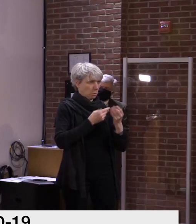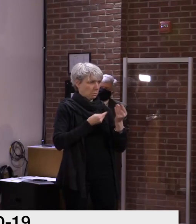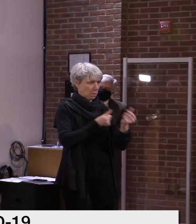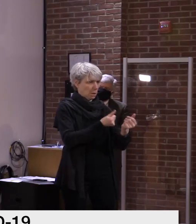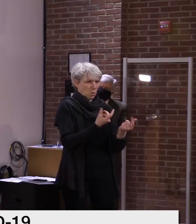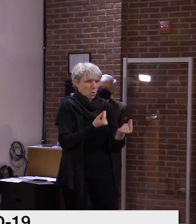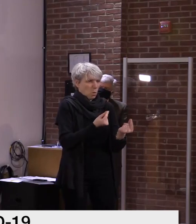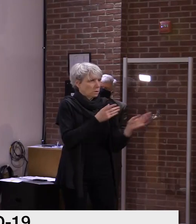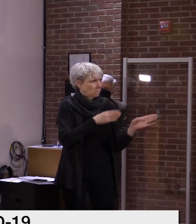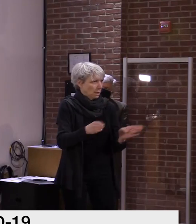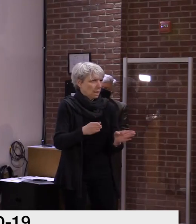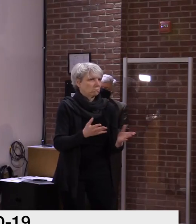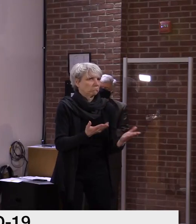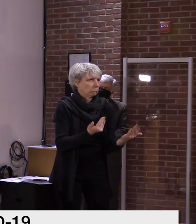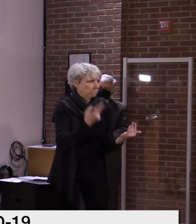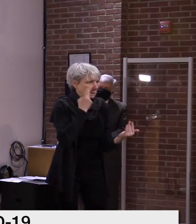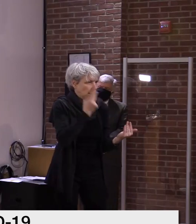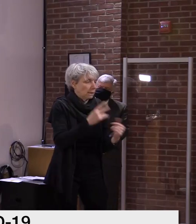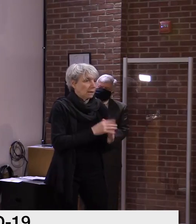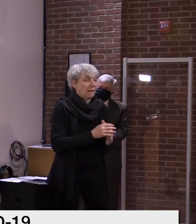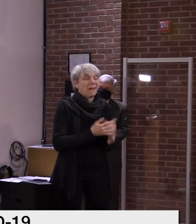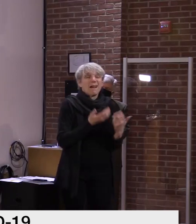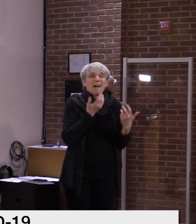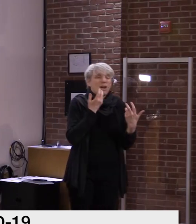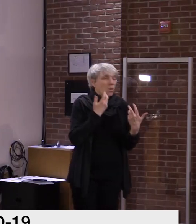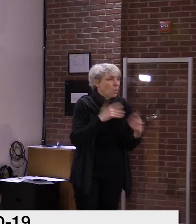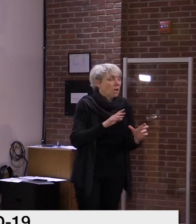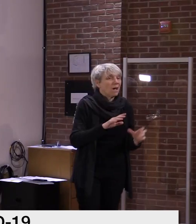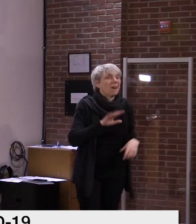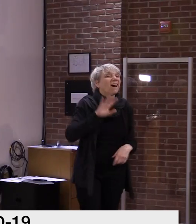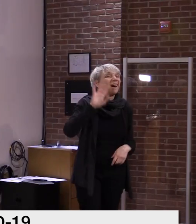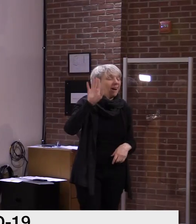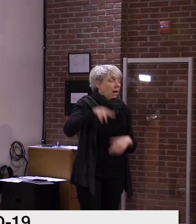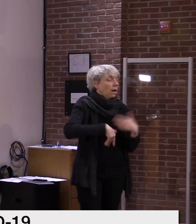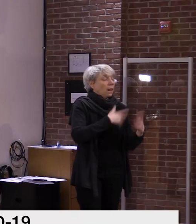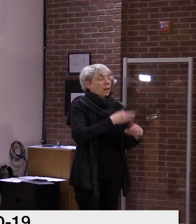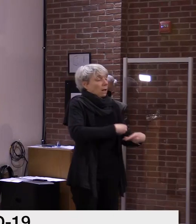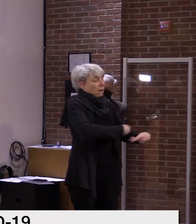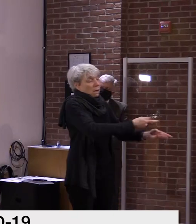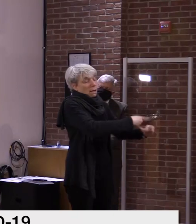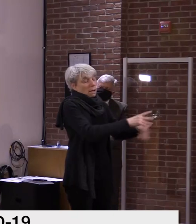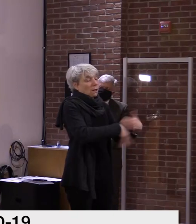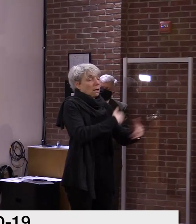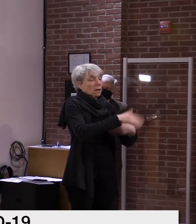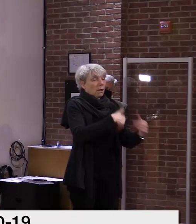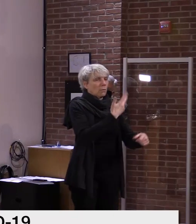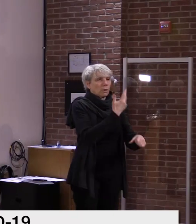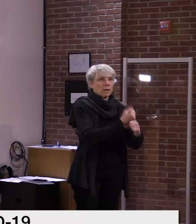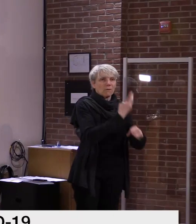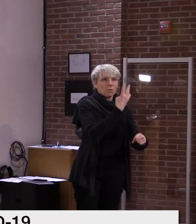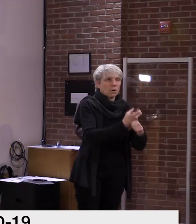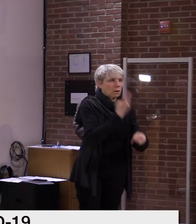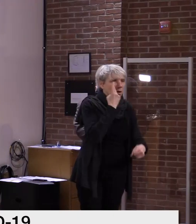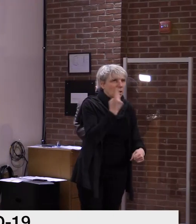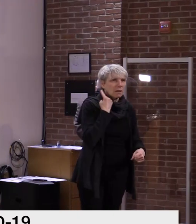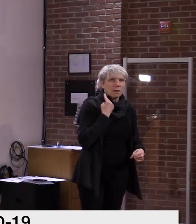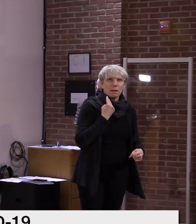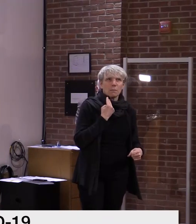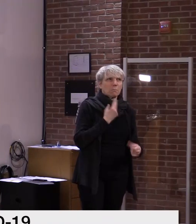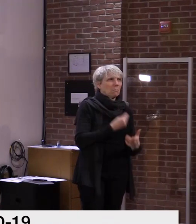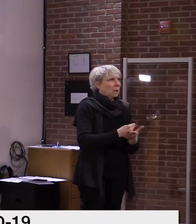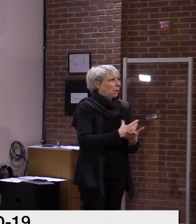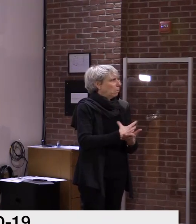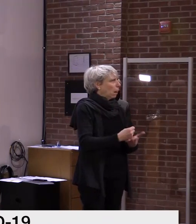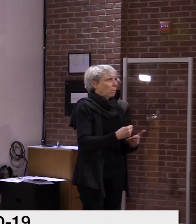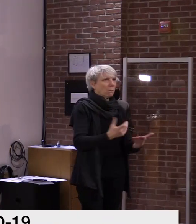to wake up 3 or 4 years from now and look back and ask ourselves, where did all the money go? And we didn't accomplish